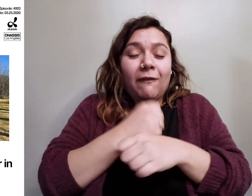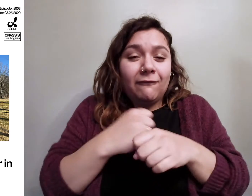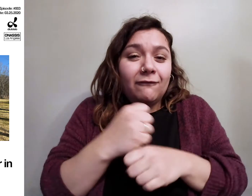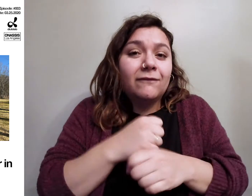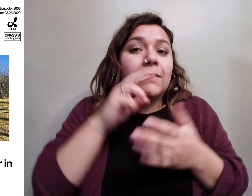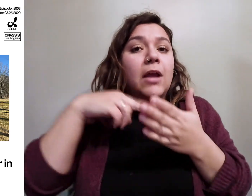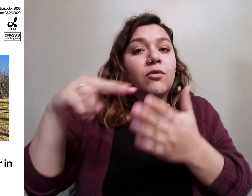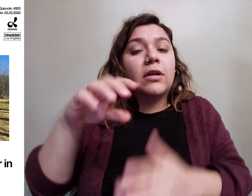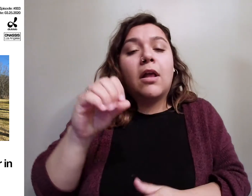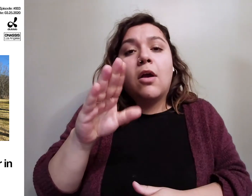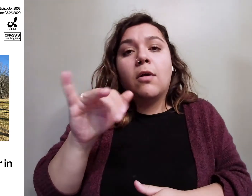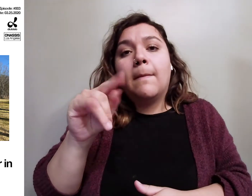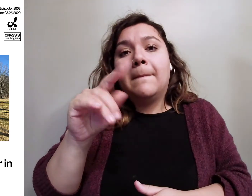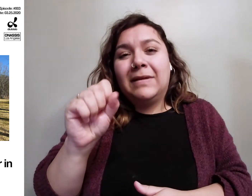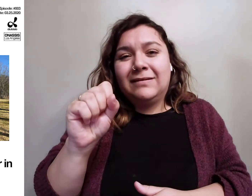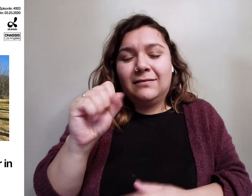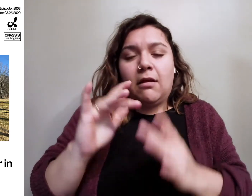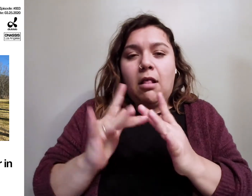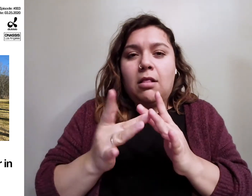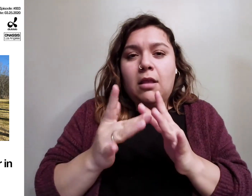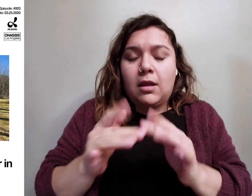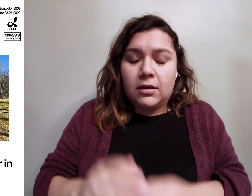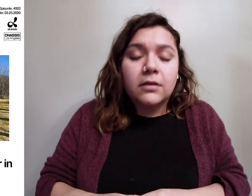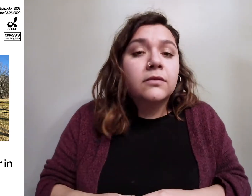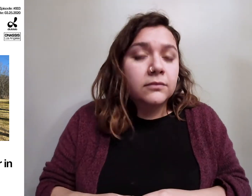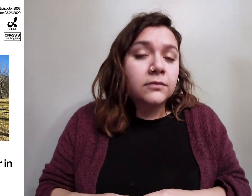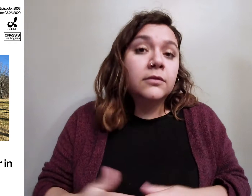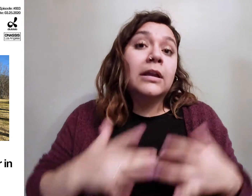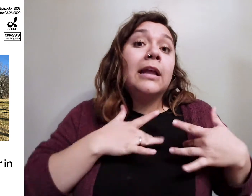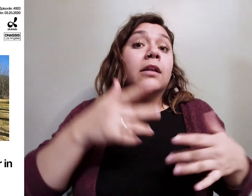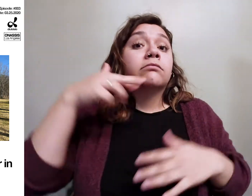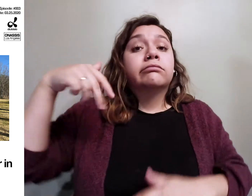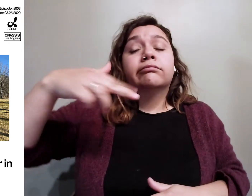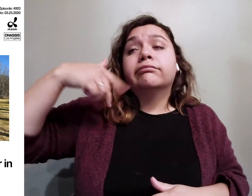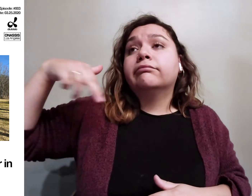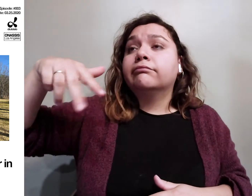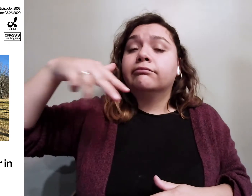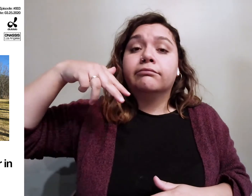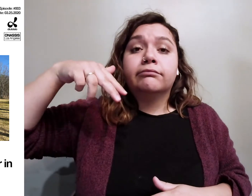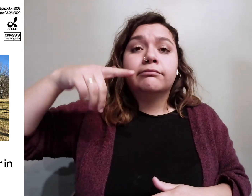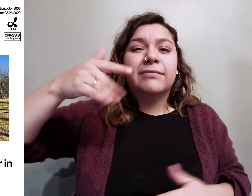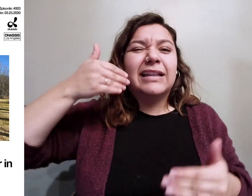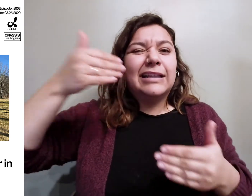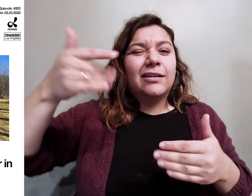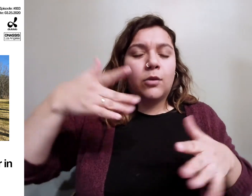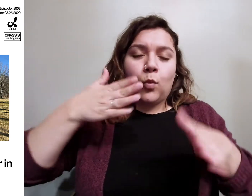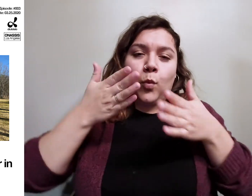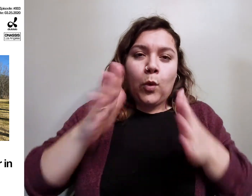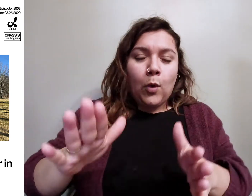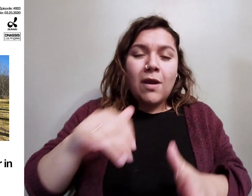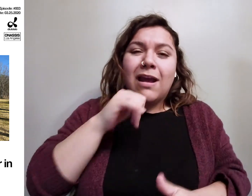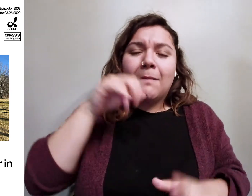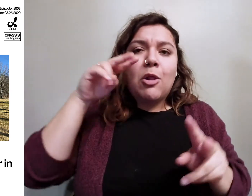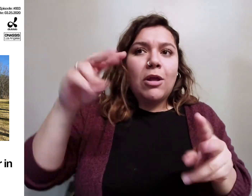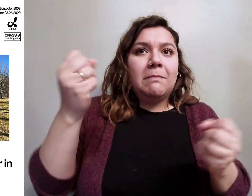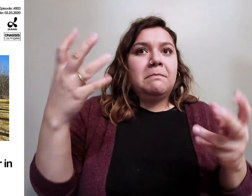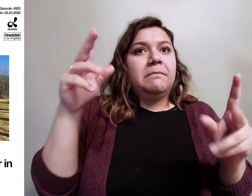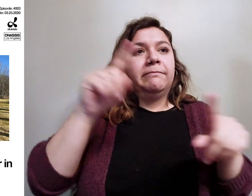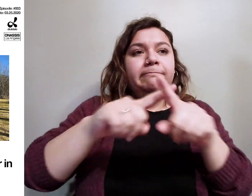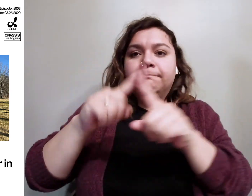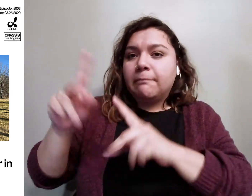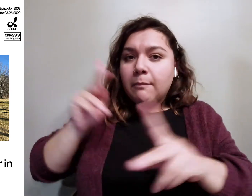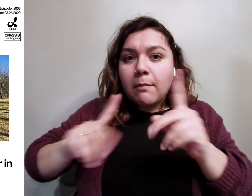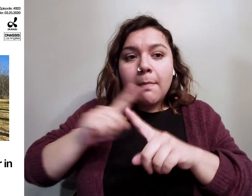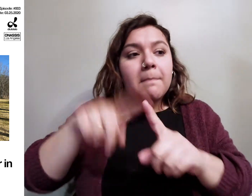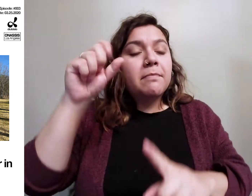and read the obits online. And I do go for a walk down the road, and I'm not looking at very many people, but I